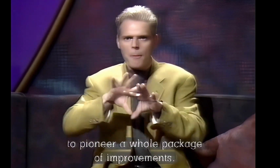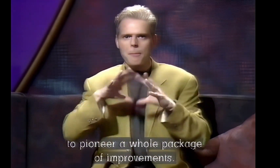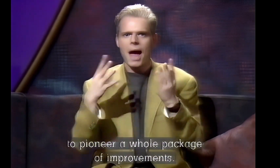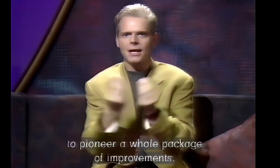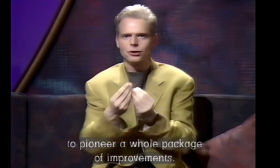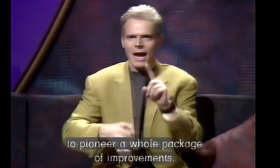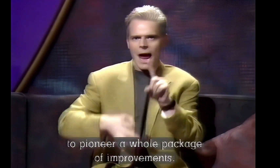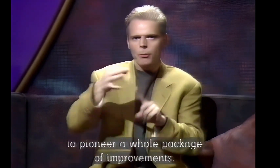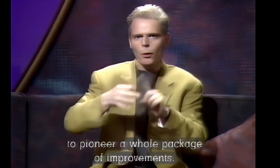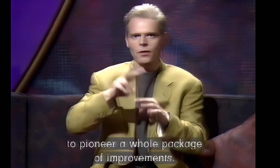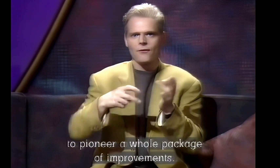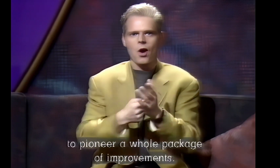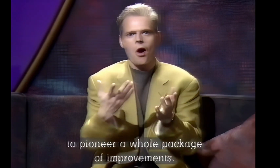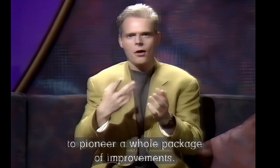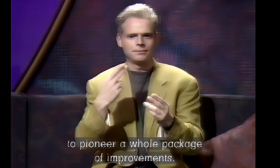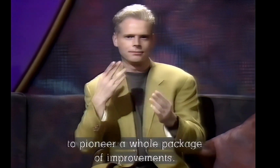of improvements.